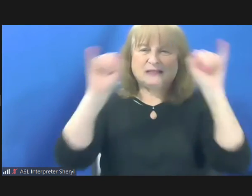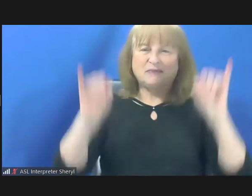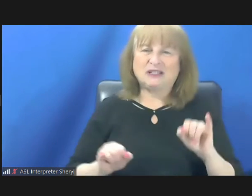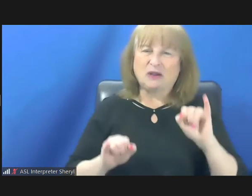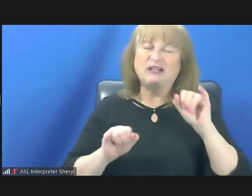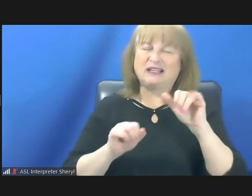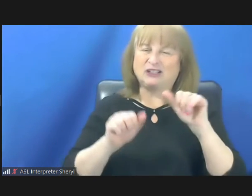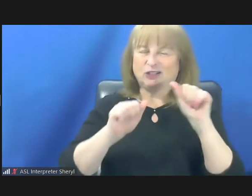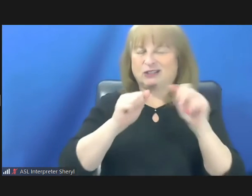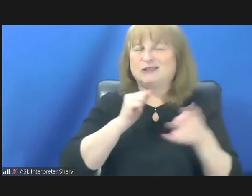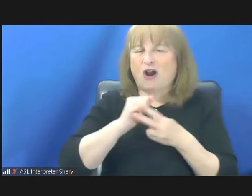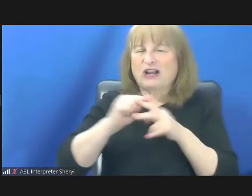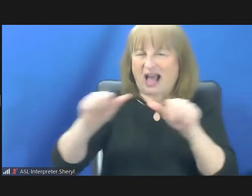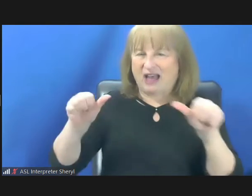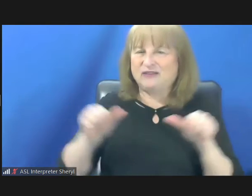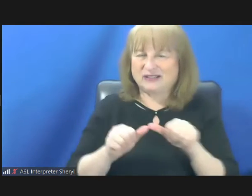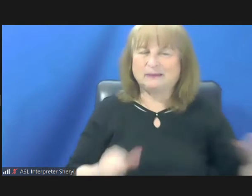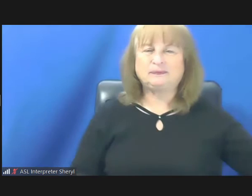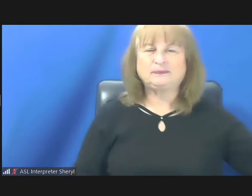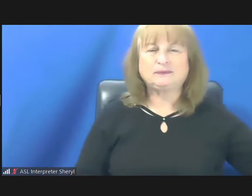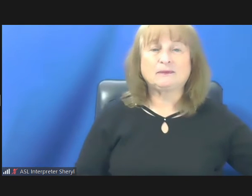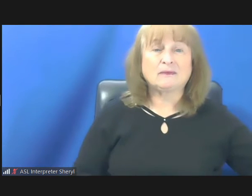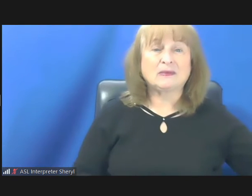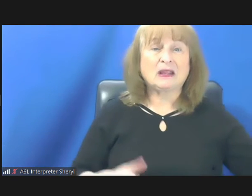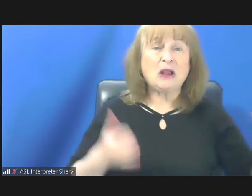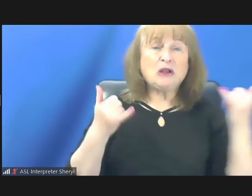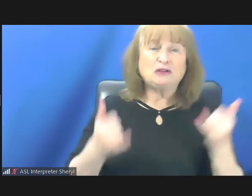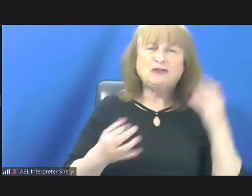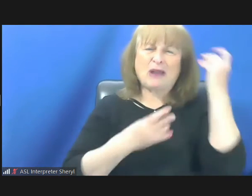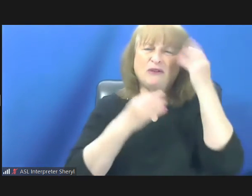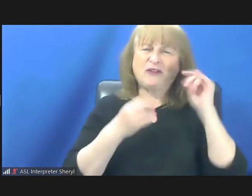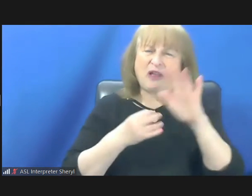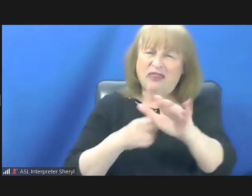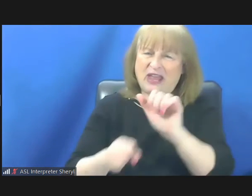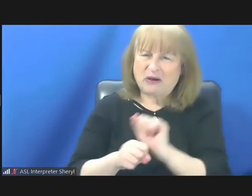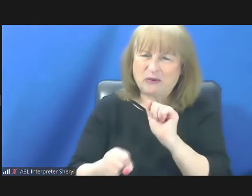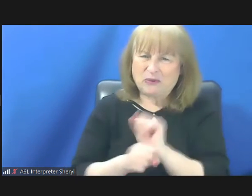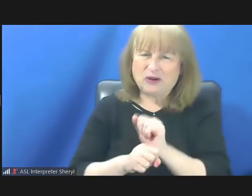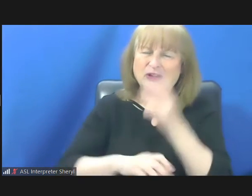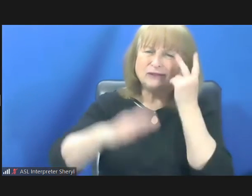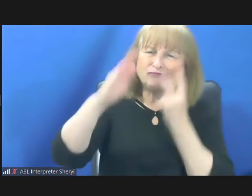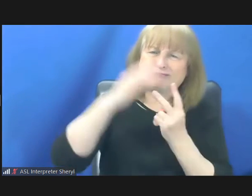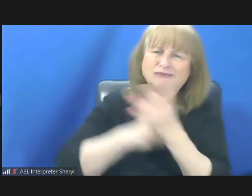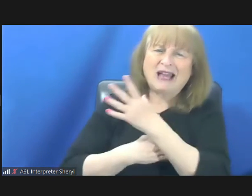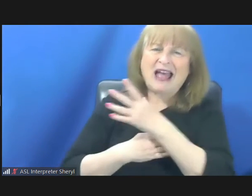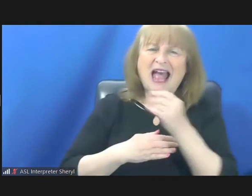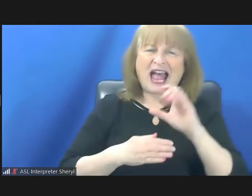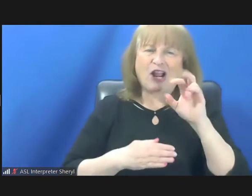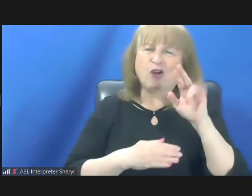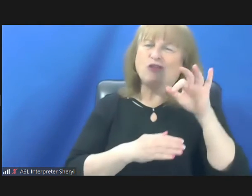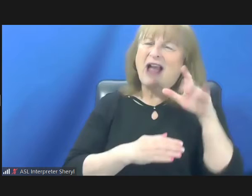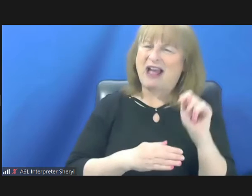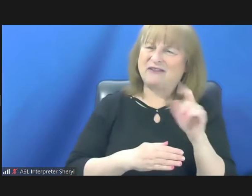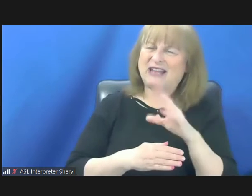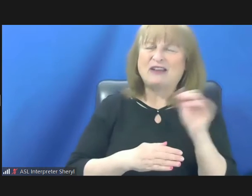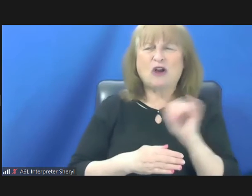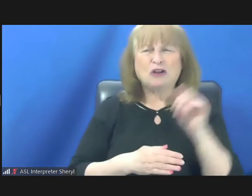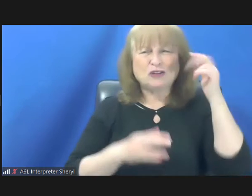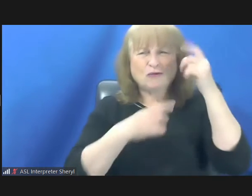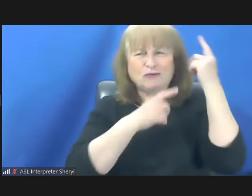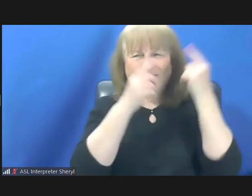Archive. Doing so, today we are going to reflect on their work's trajectory and craft, but also reflect on